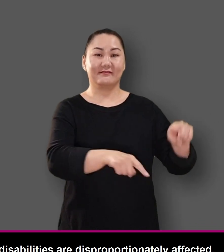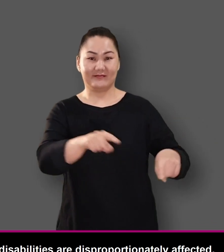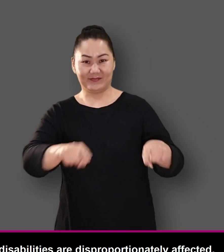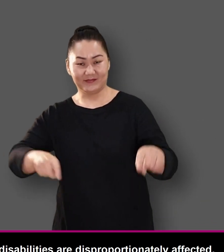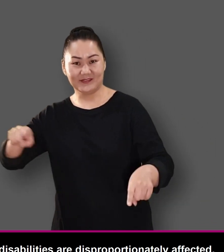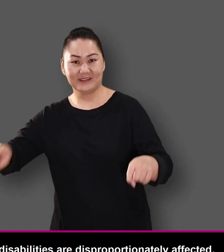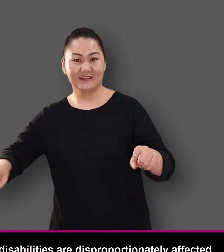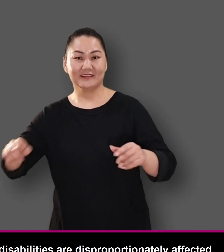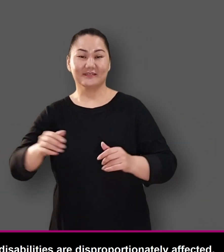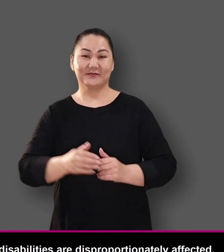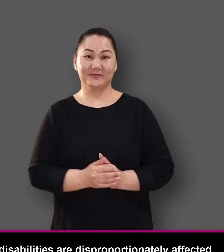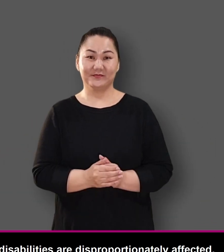affected.